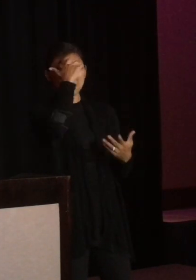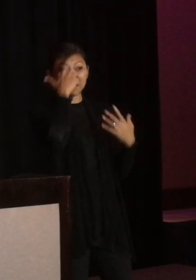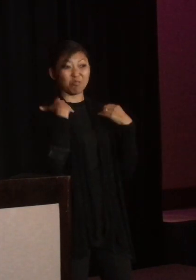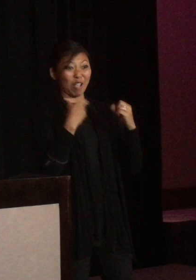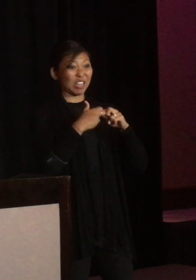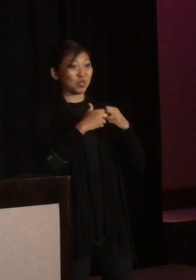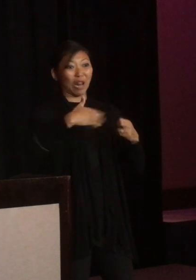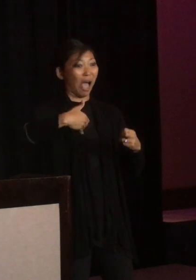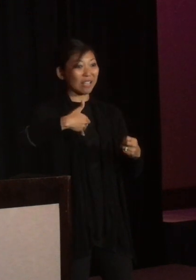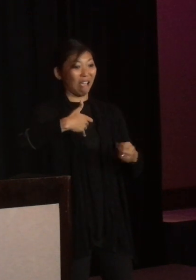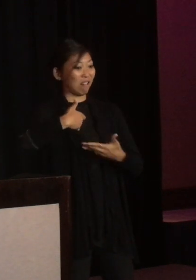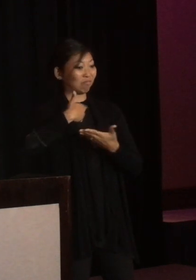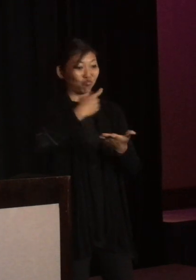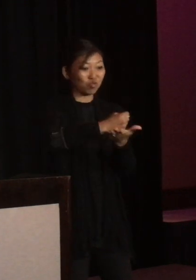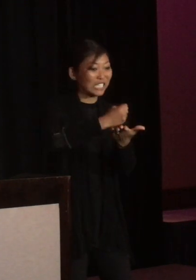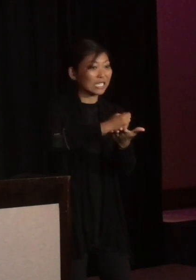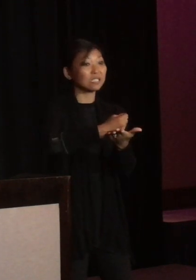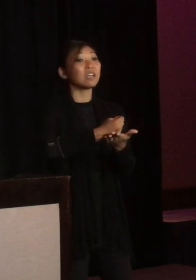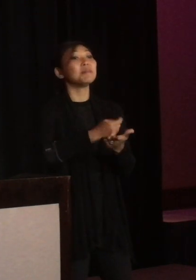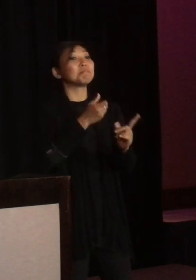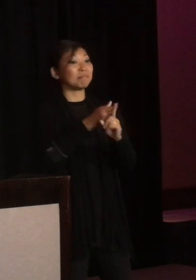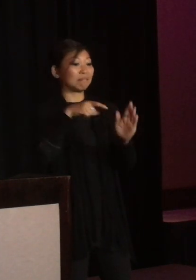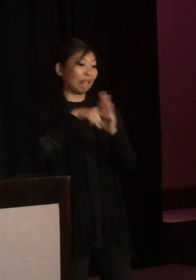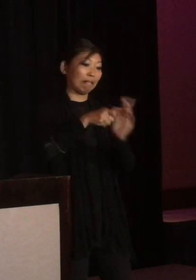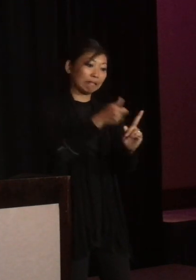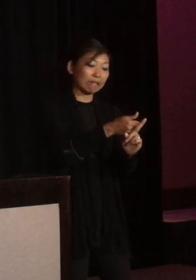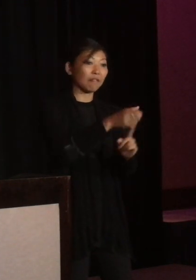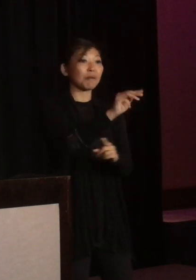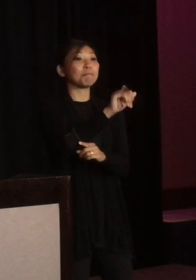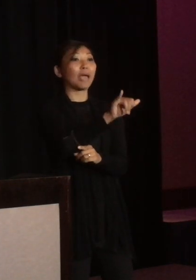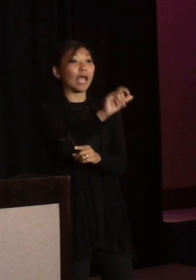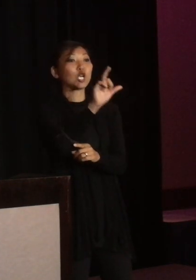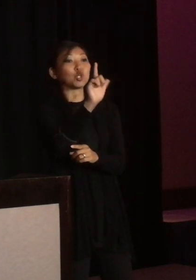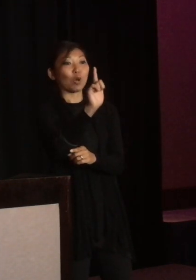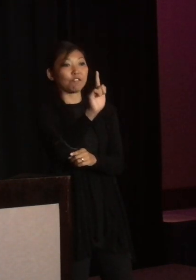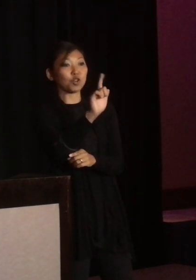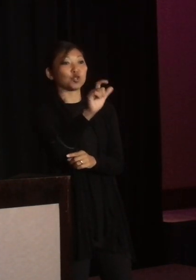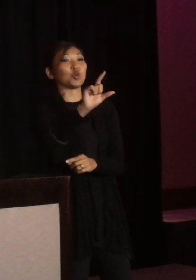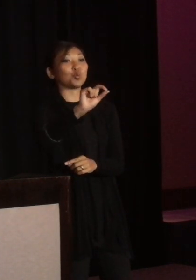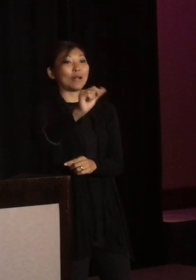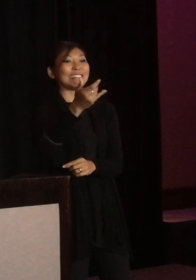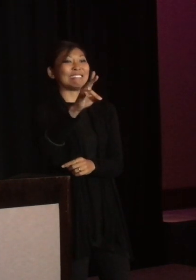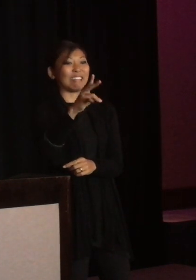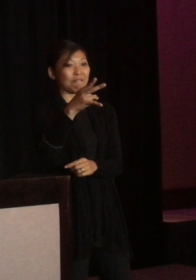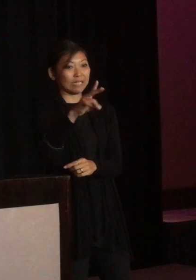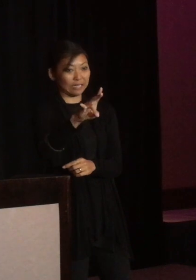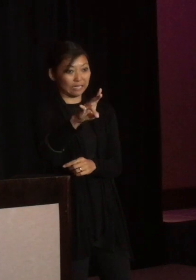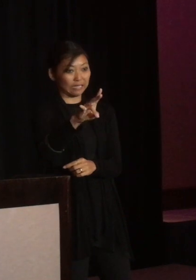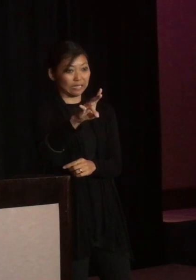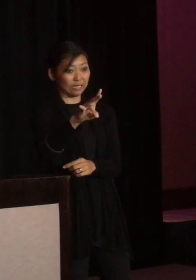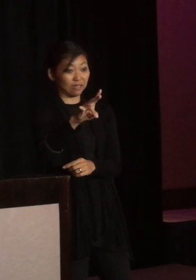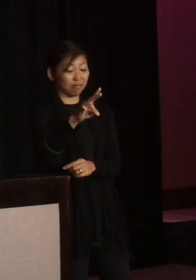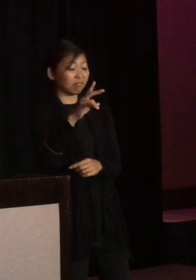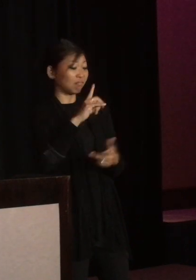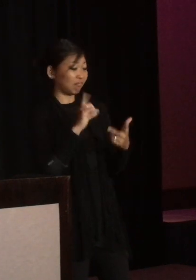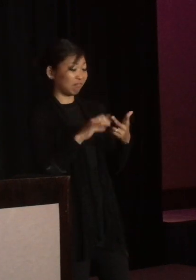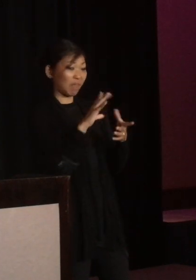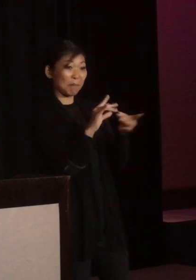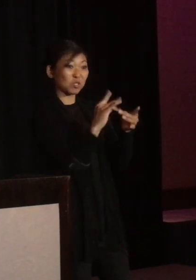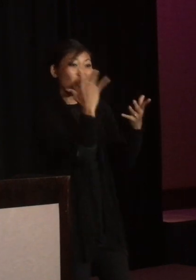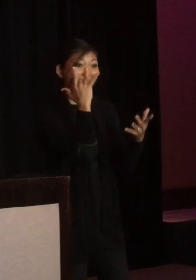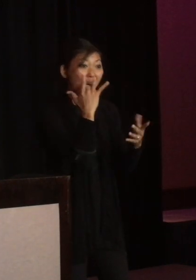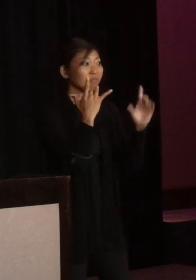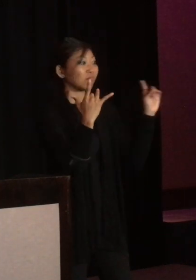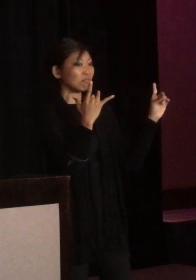issues. He ended his life on May 21st, 2017. And I bring him up because he has